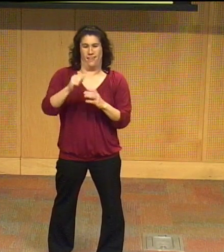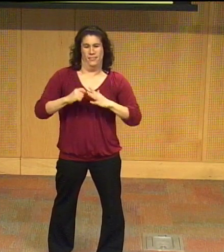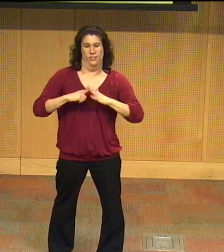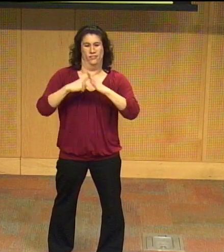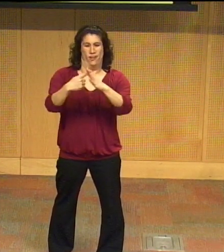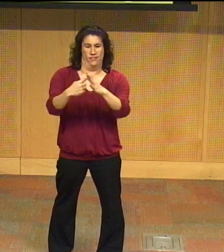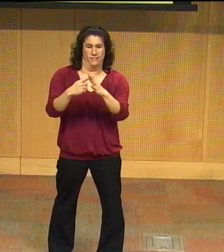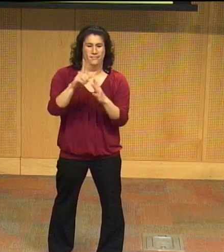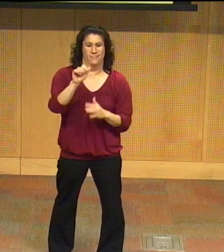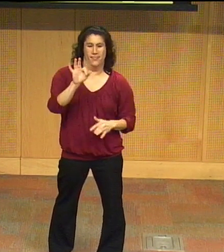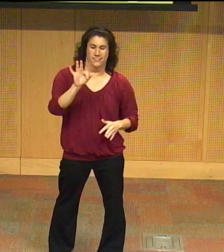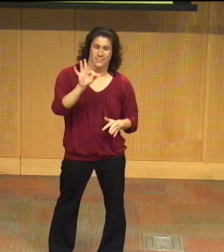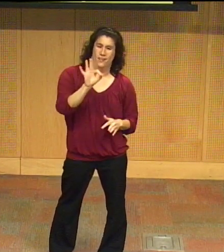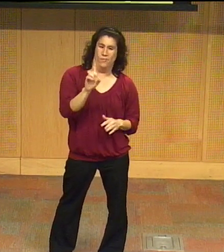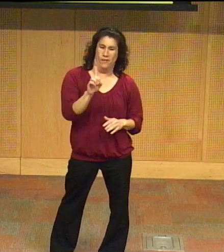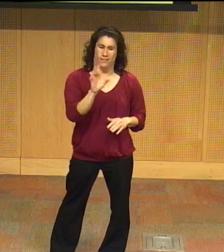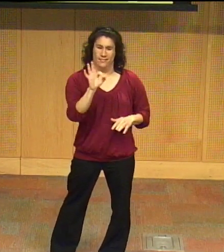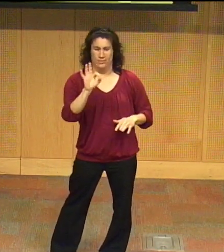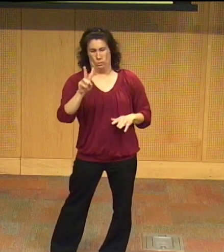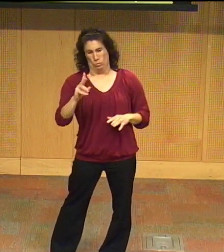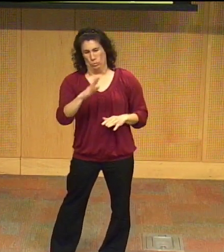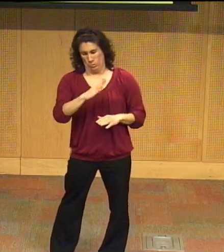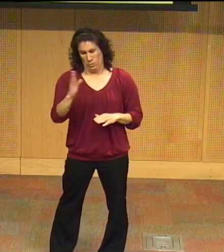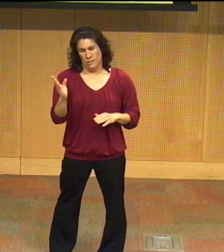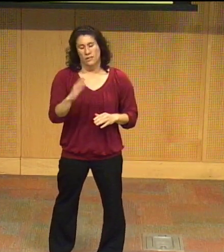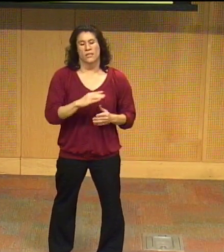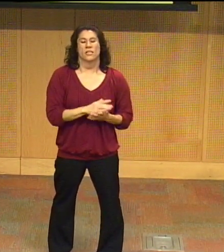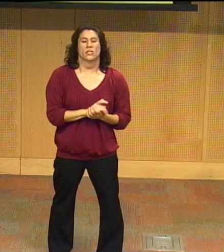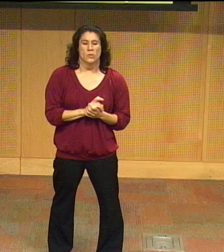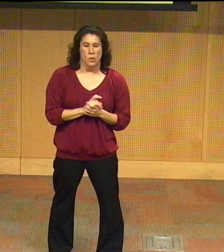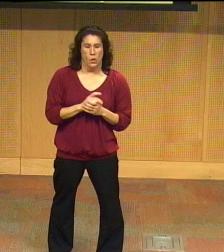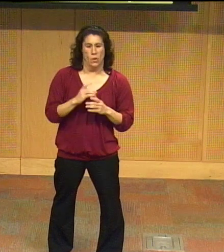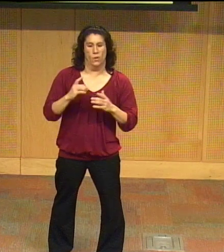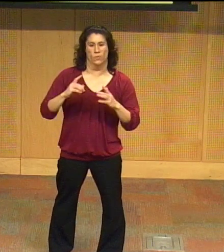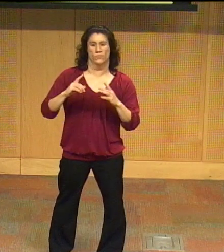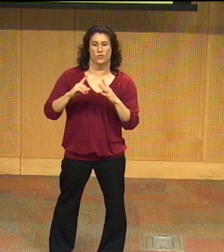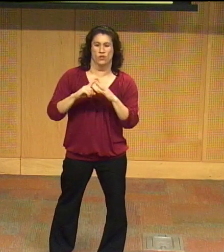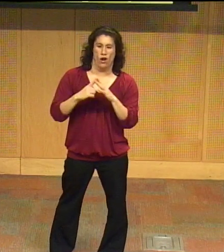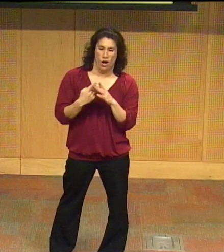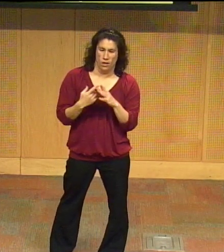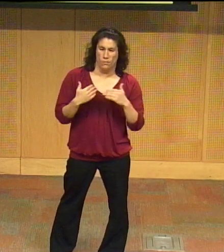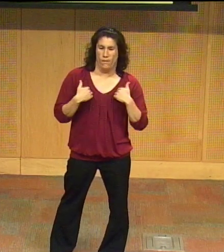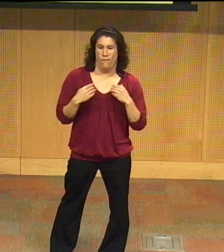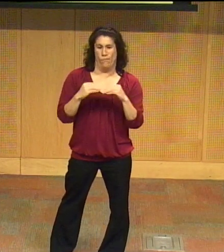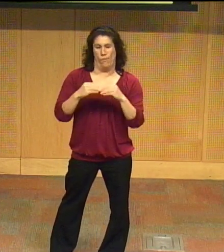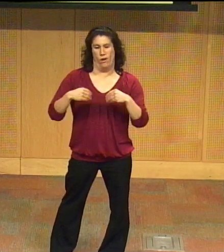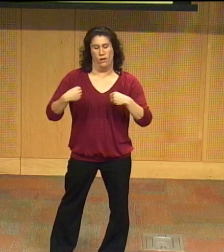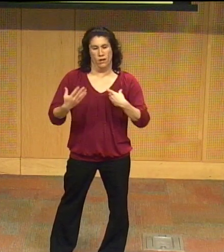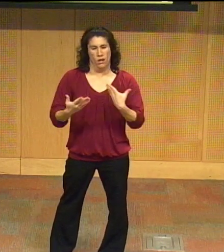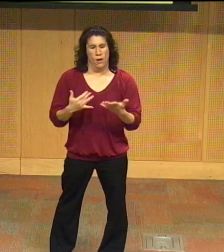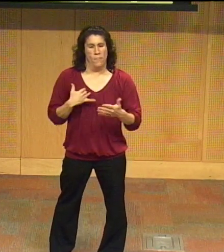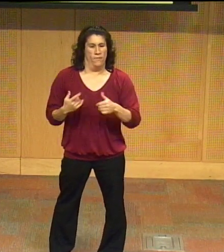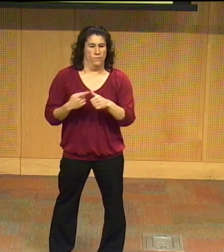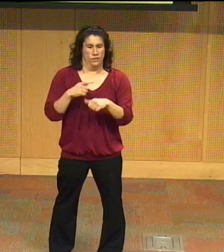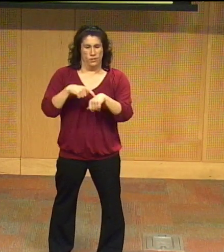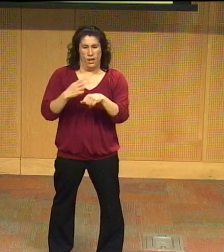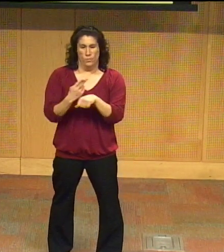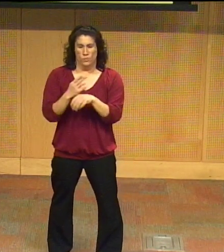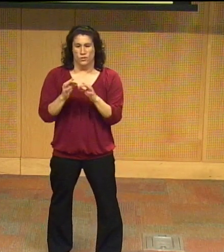college was the first year that the ADA was passed. It was 91, 92 time frame. And there was more